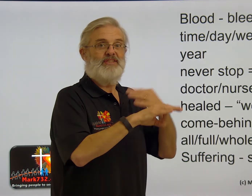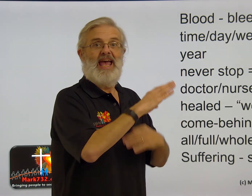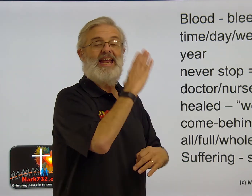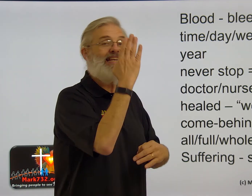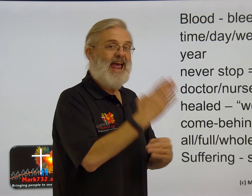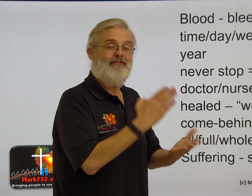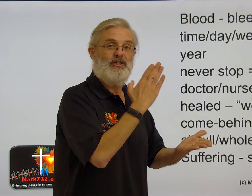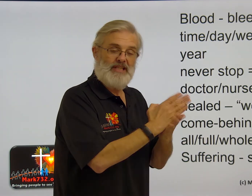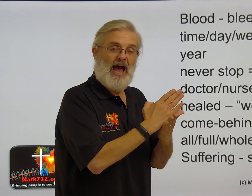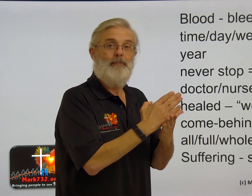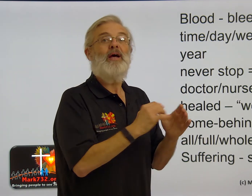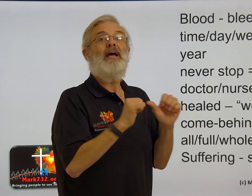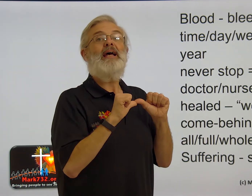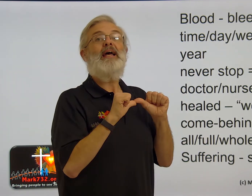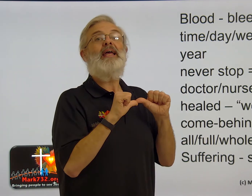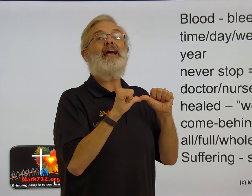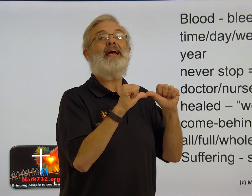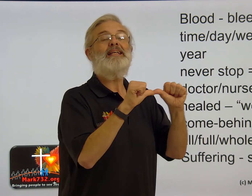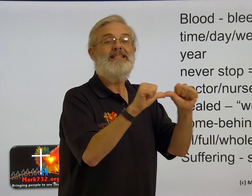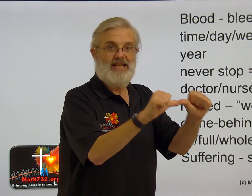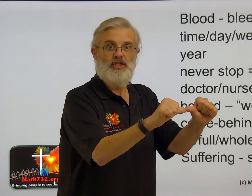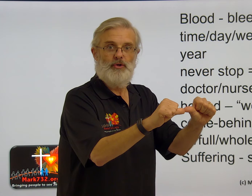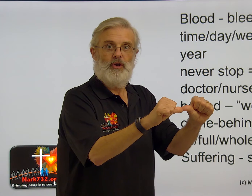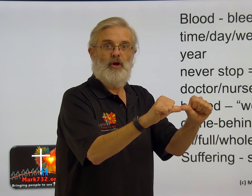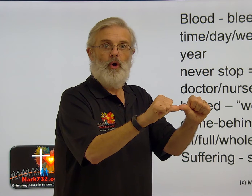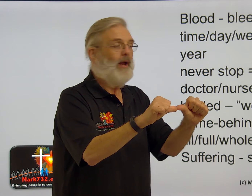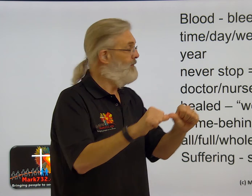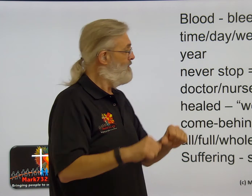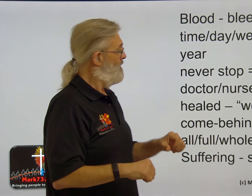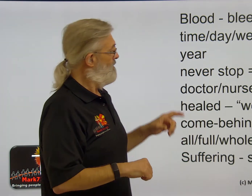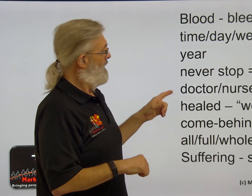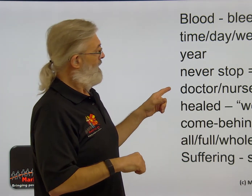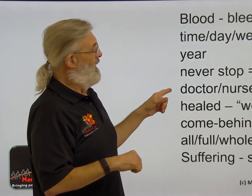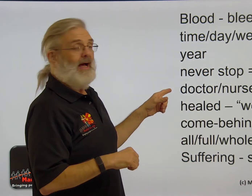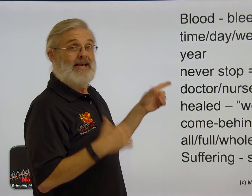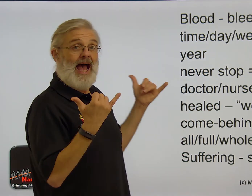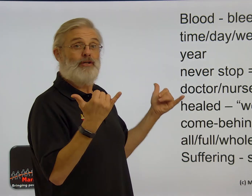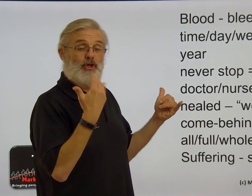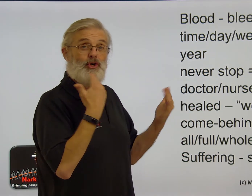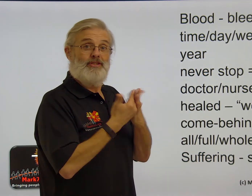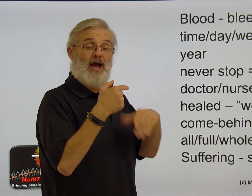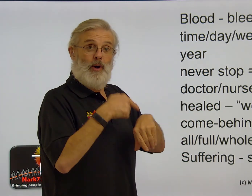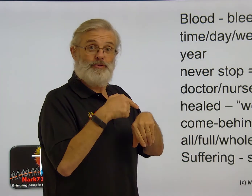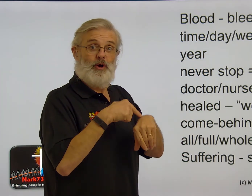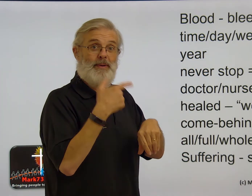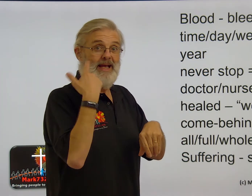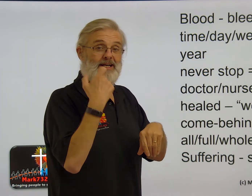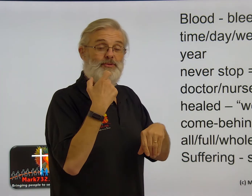saying never stop, it continued going. Now is a good time also, because we